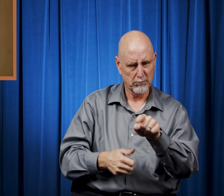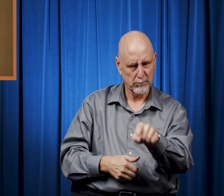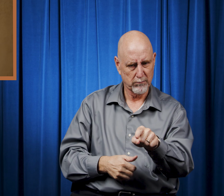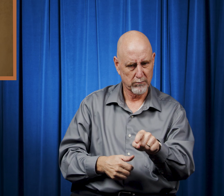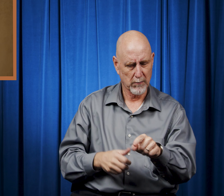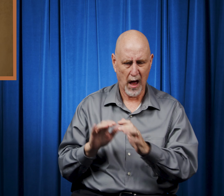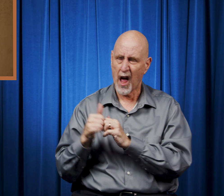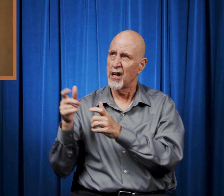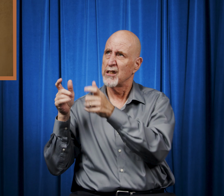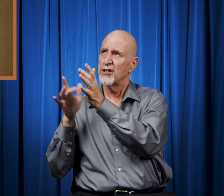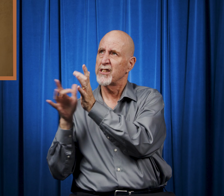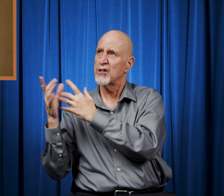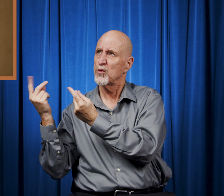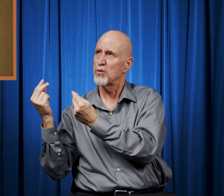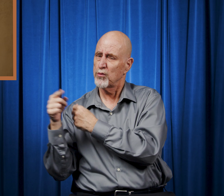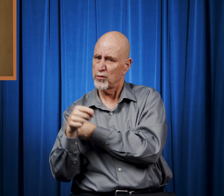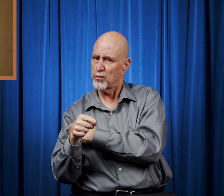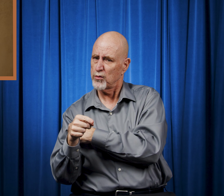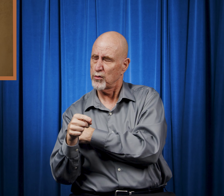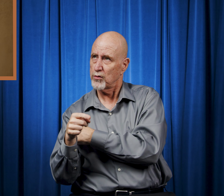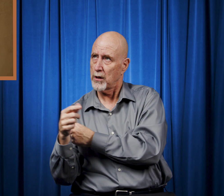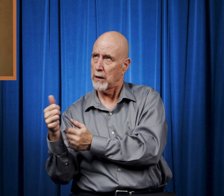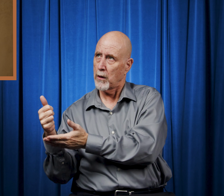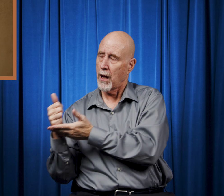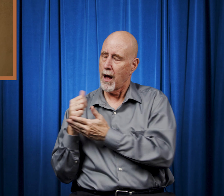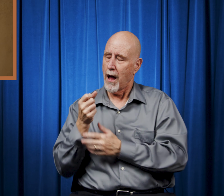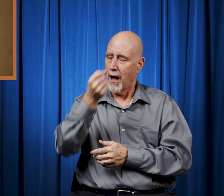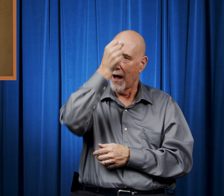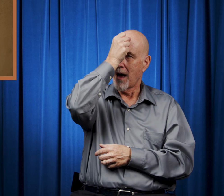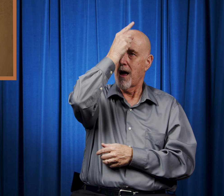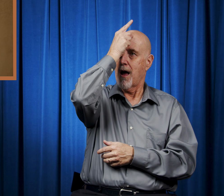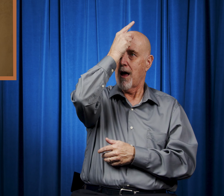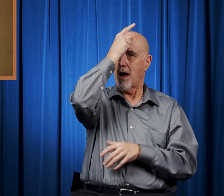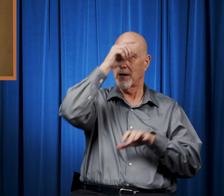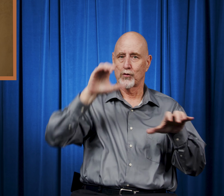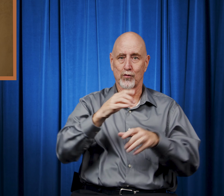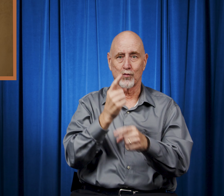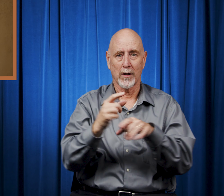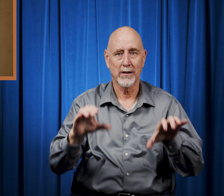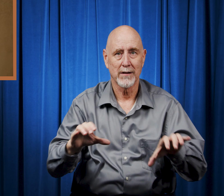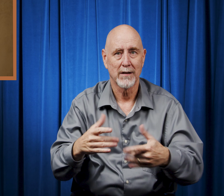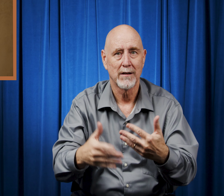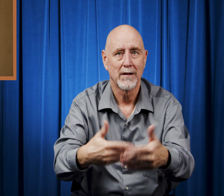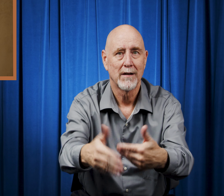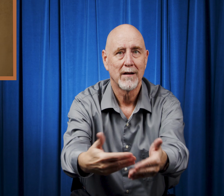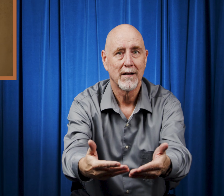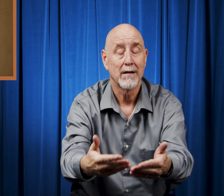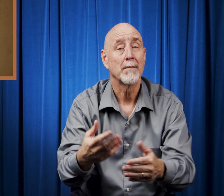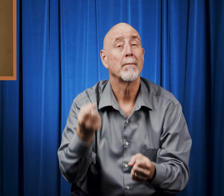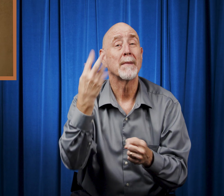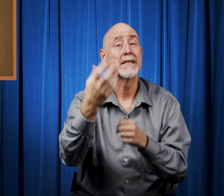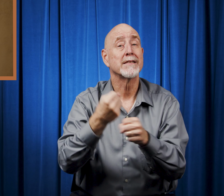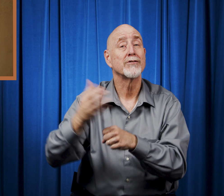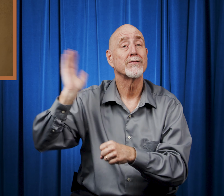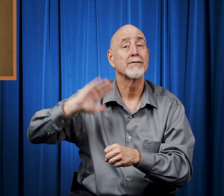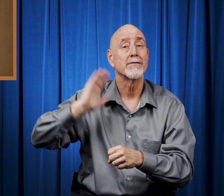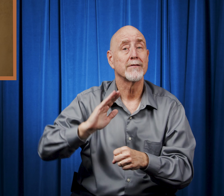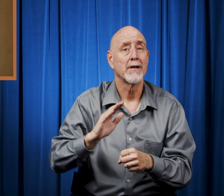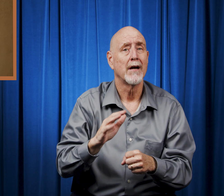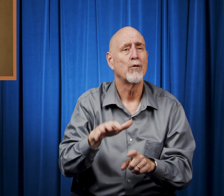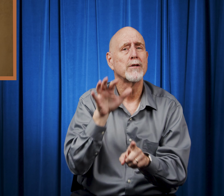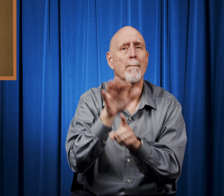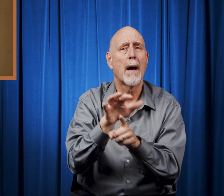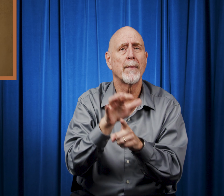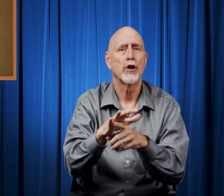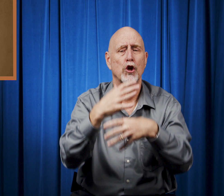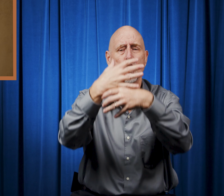challenge in the context of how Jesus handled it will provide the necessary light to help guide you down the right path. Years